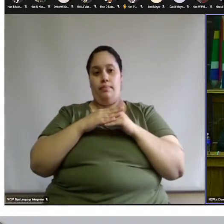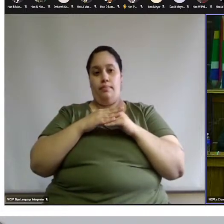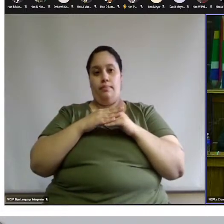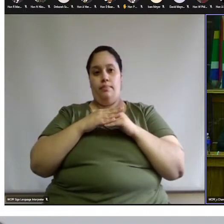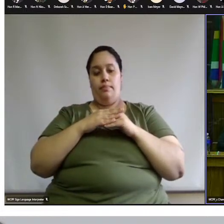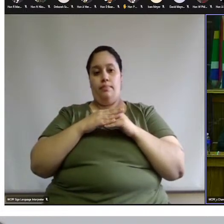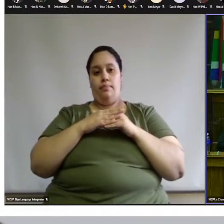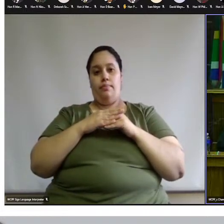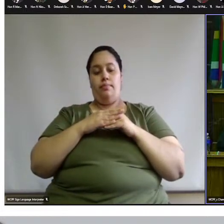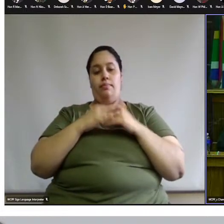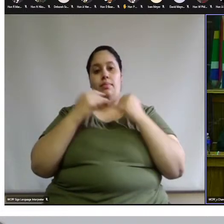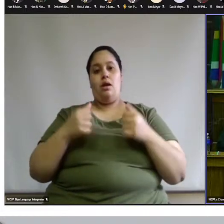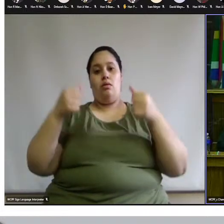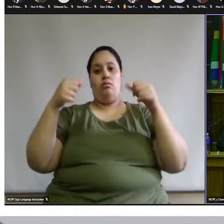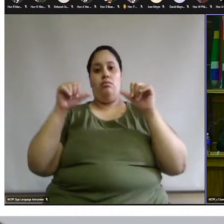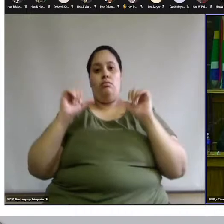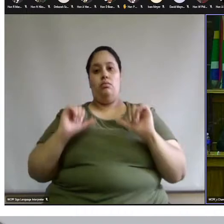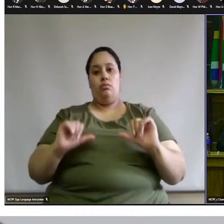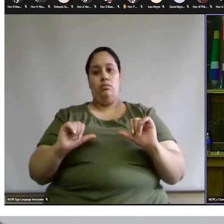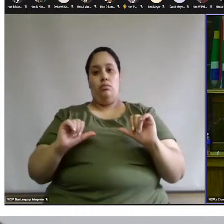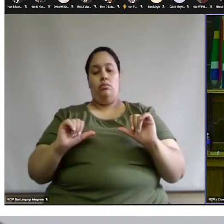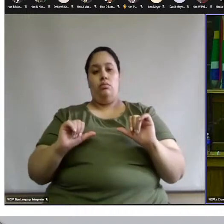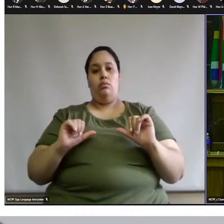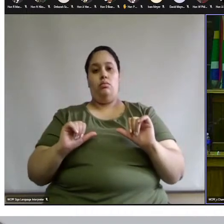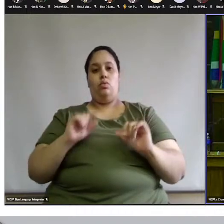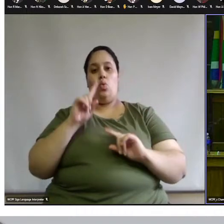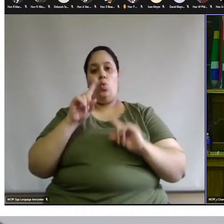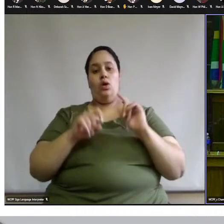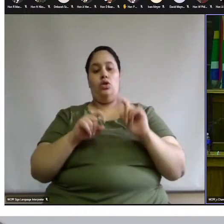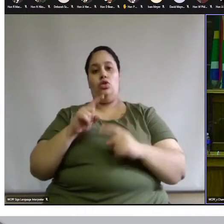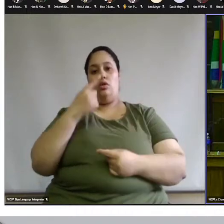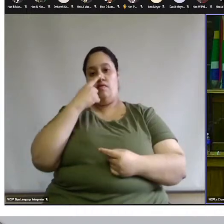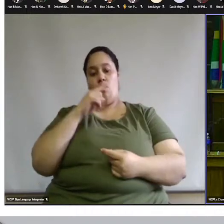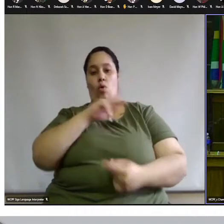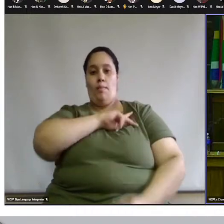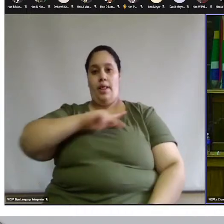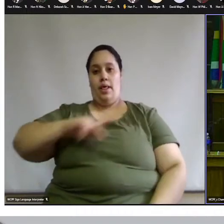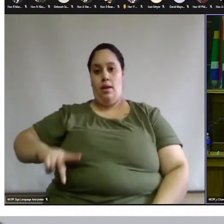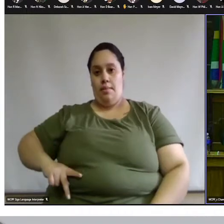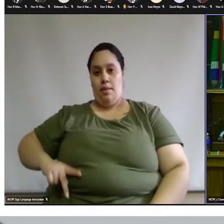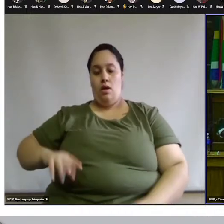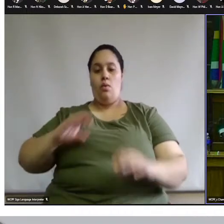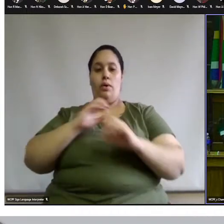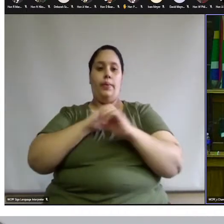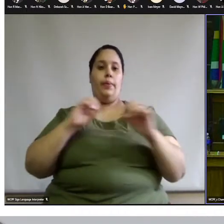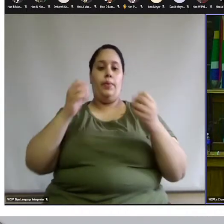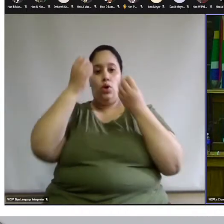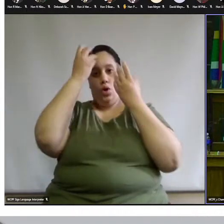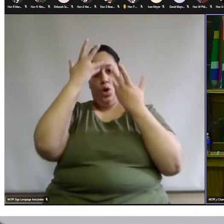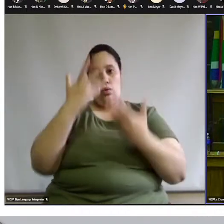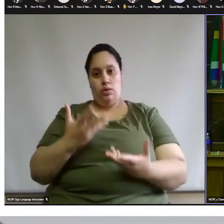now move to questions to the Premier without notice.